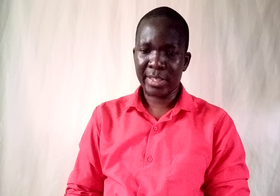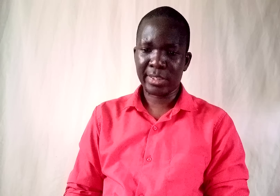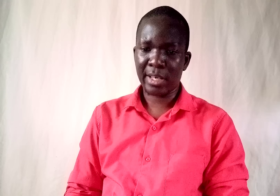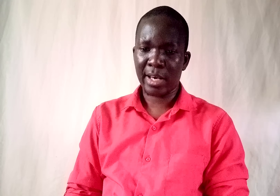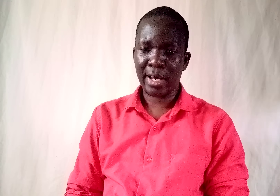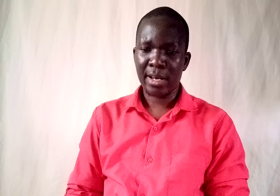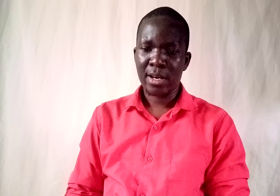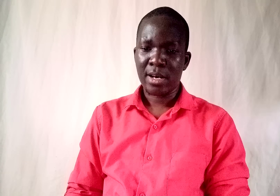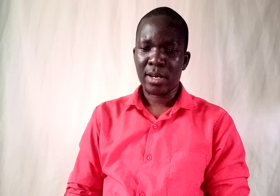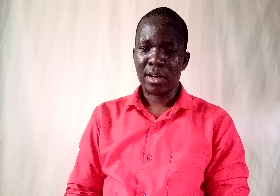is